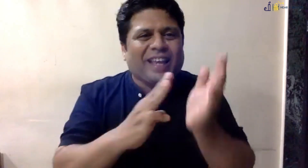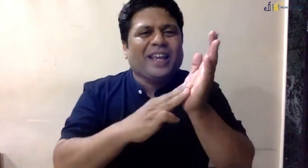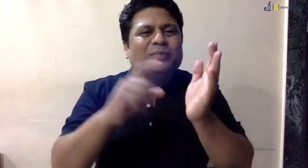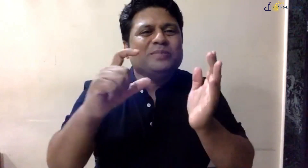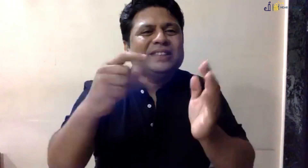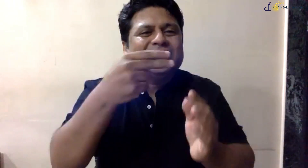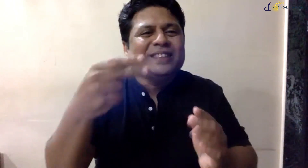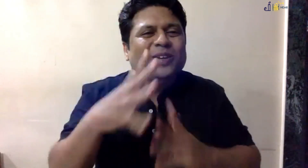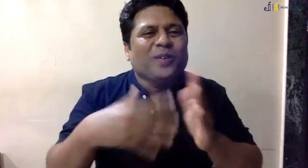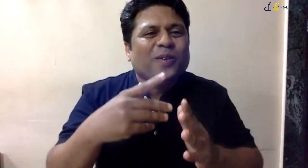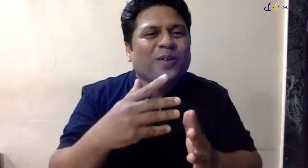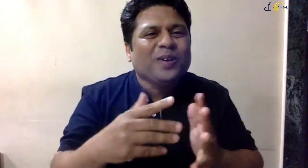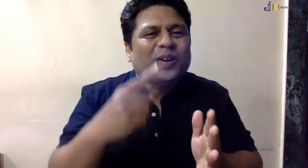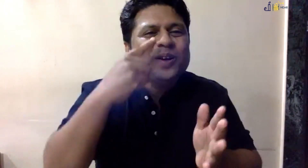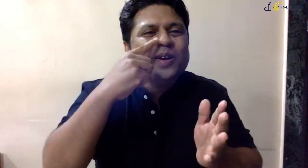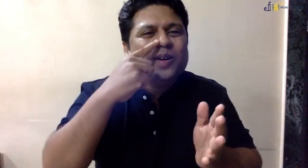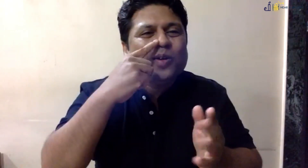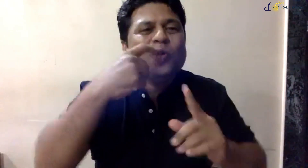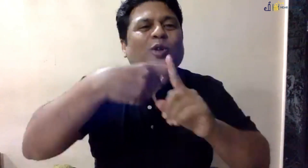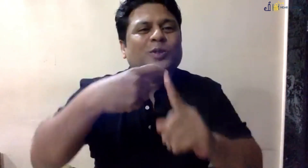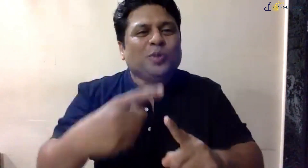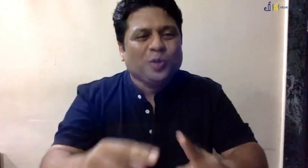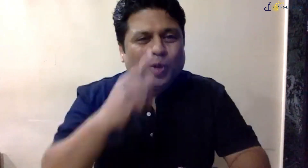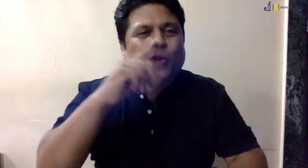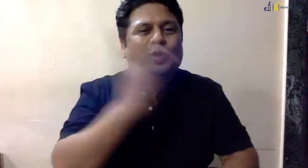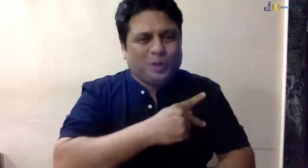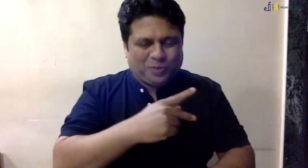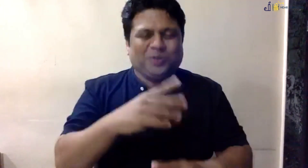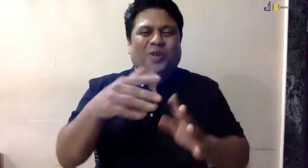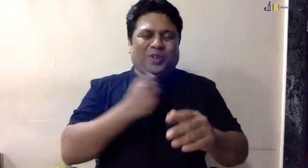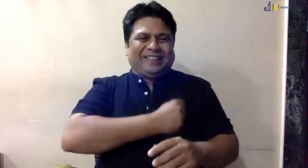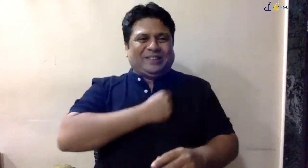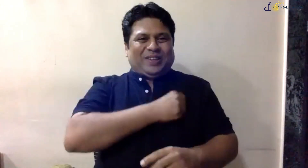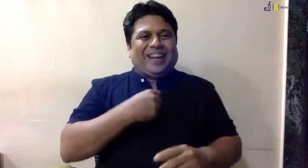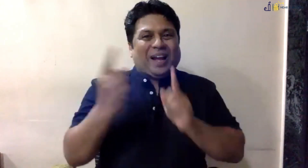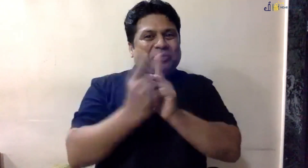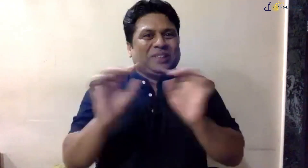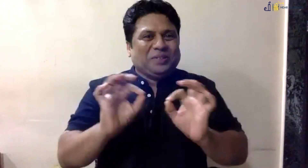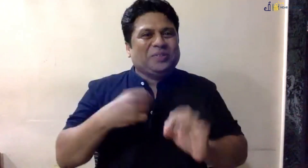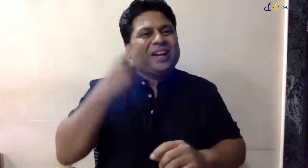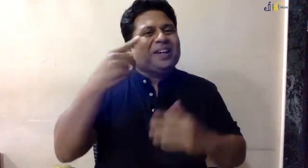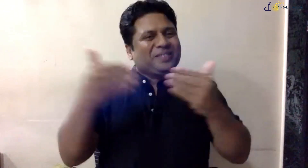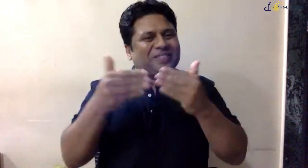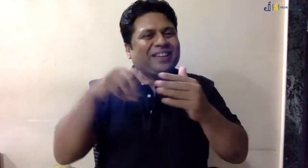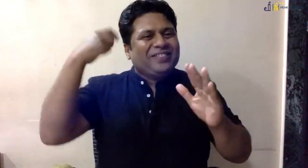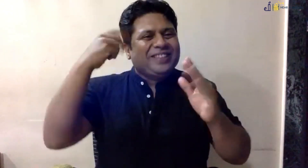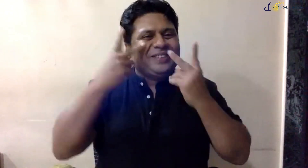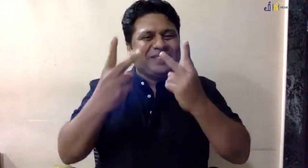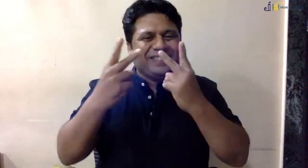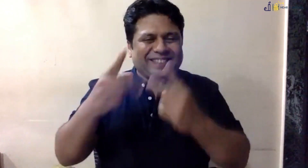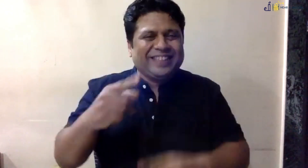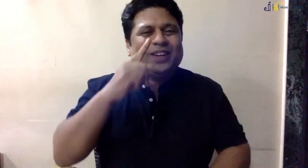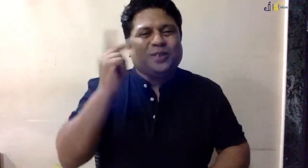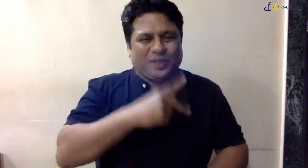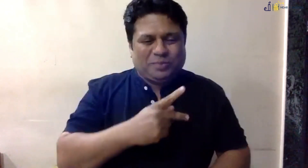your name. Who's the name? MC? Kushbu. Yeah, Kushbu. Okay, this is the sign name. So sorry, never met